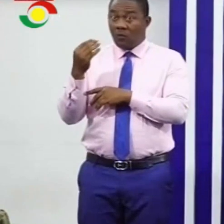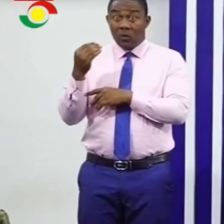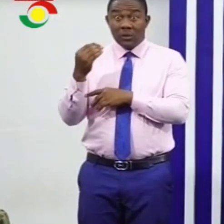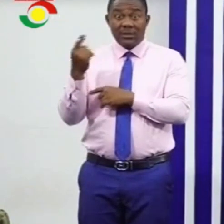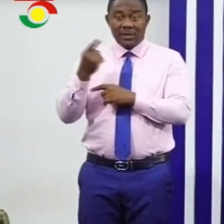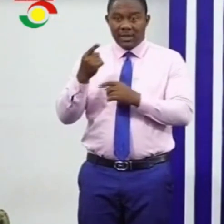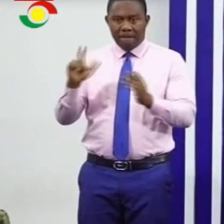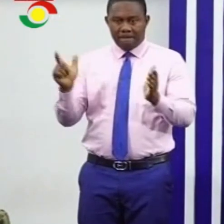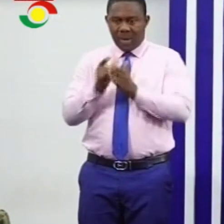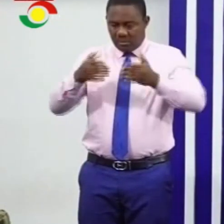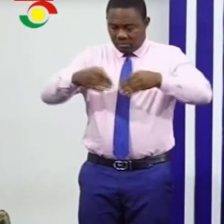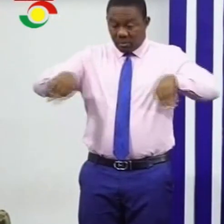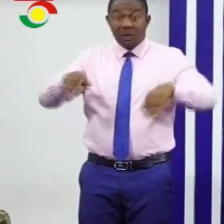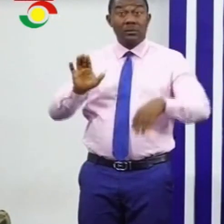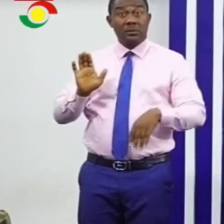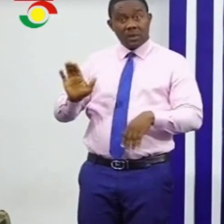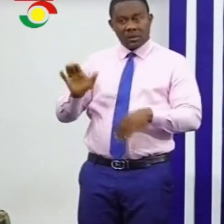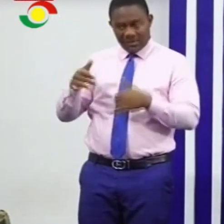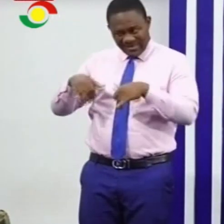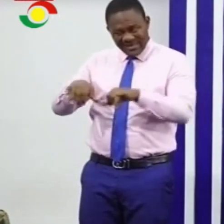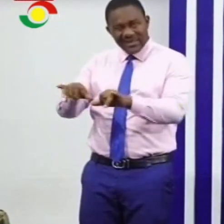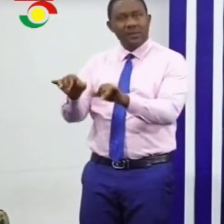quarantine period.